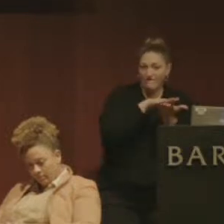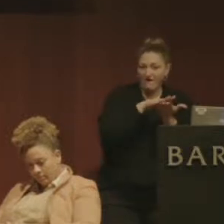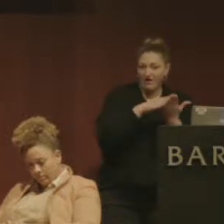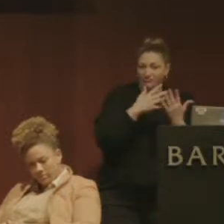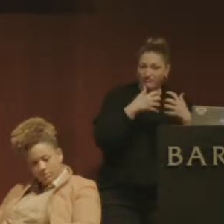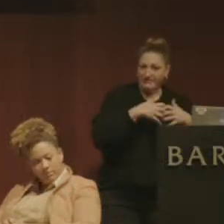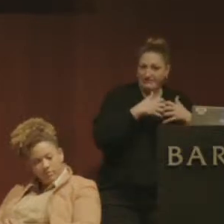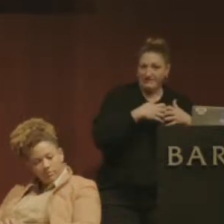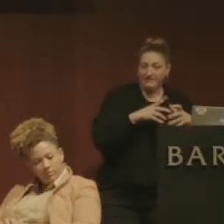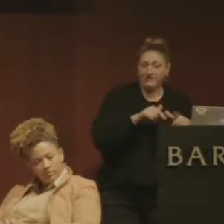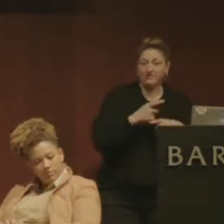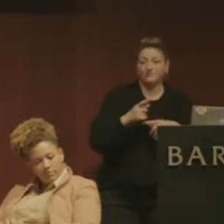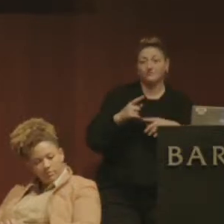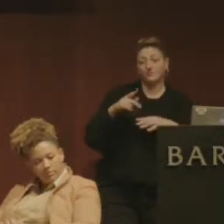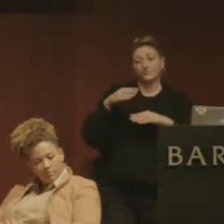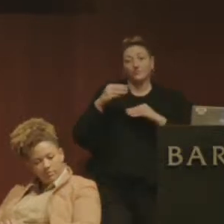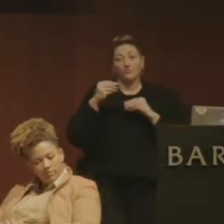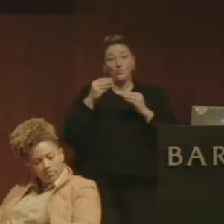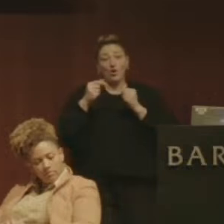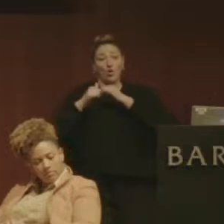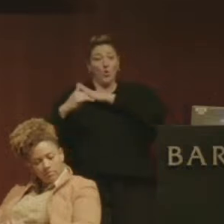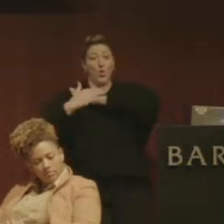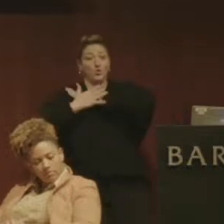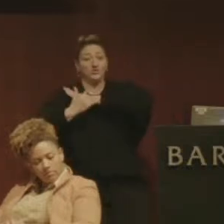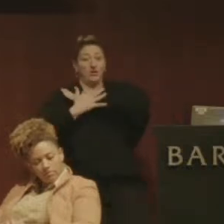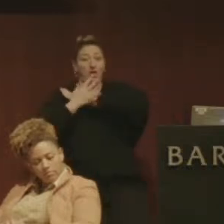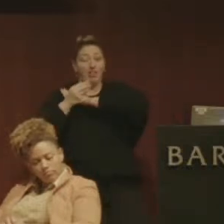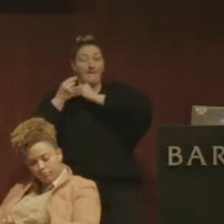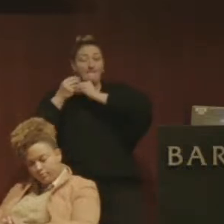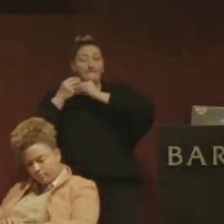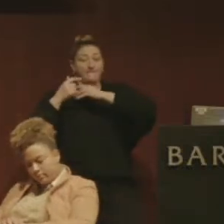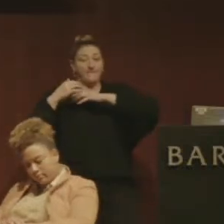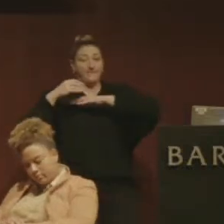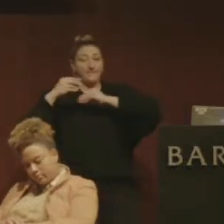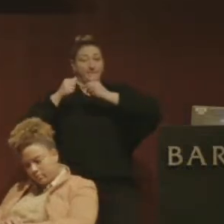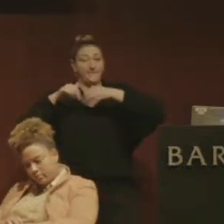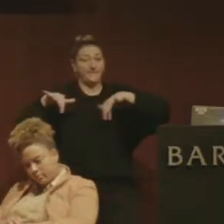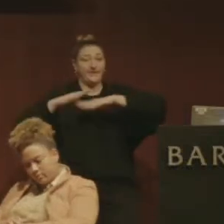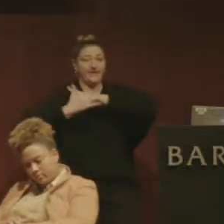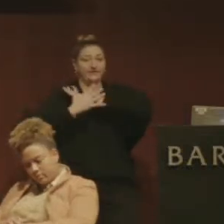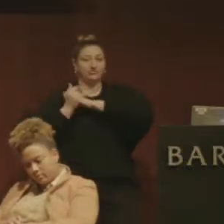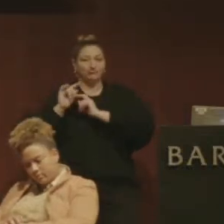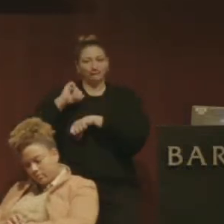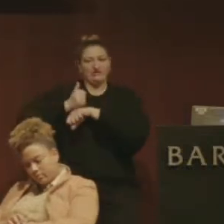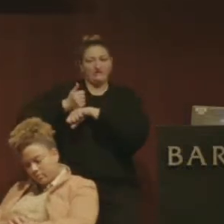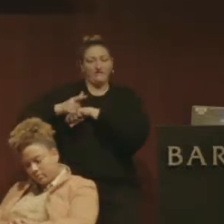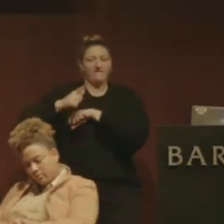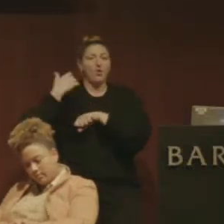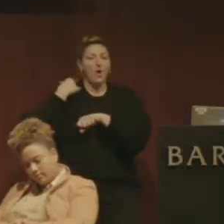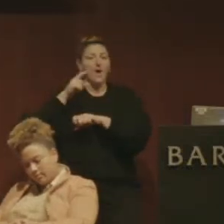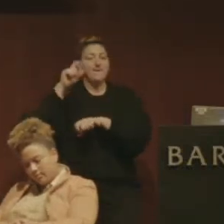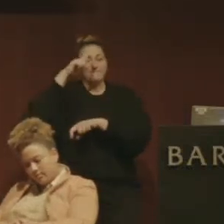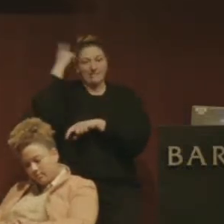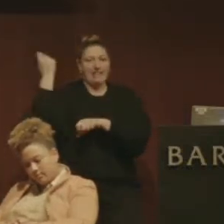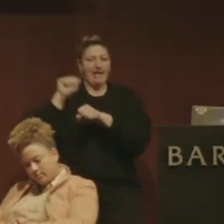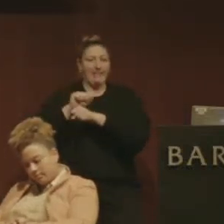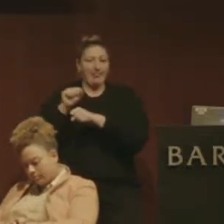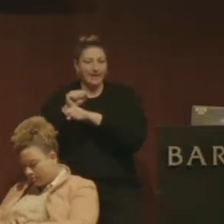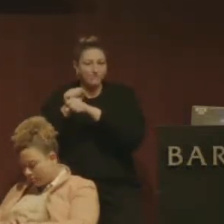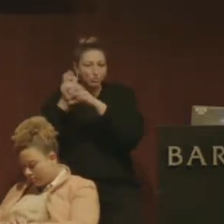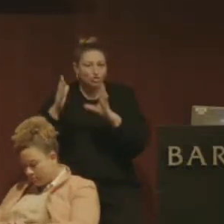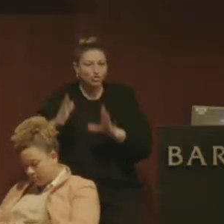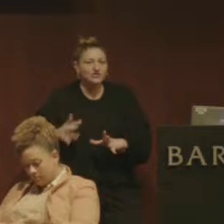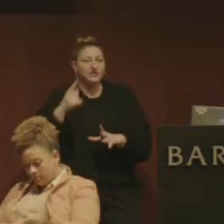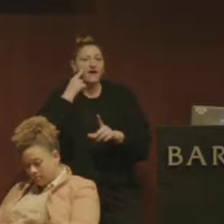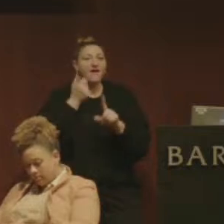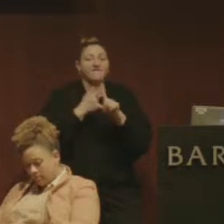Coastal and beach lands were considered undesirable lands reserved for the Black laborers from the plantations and refineries, and